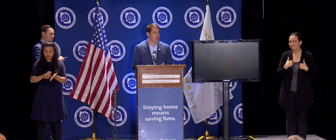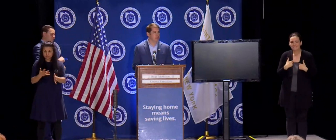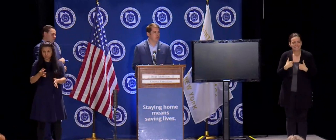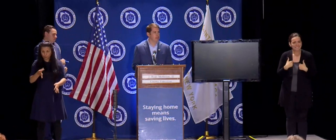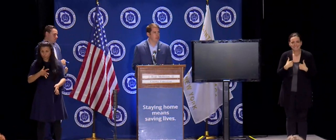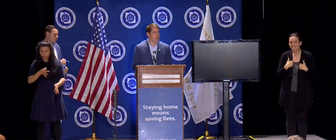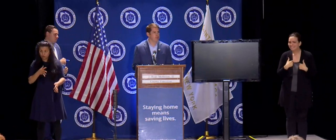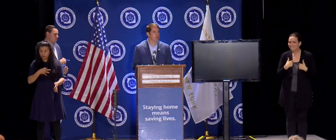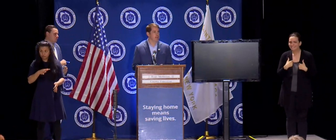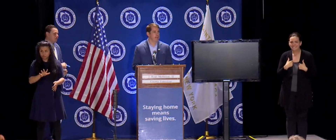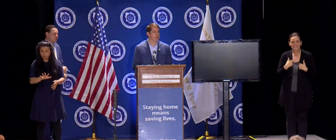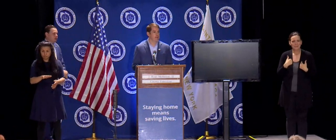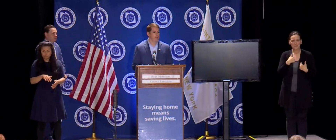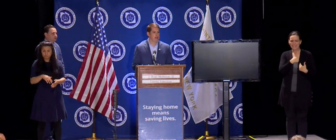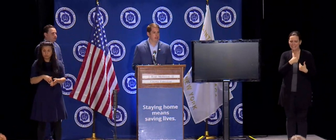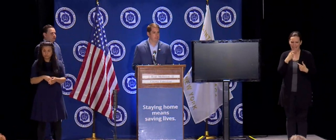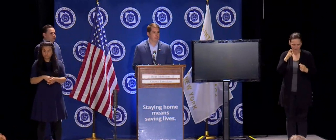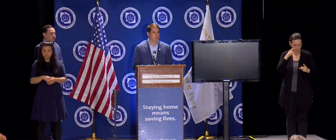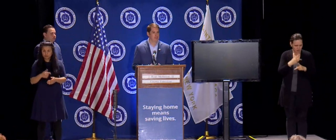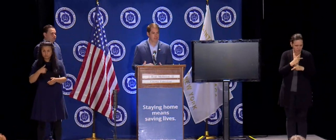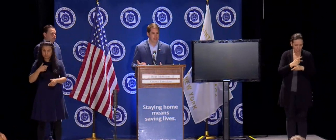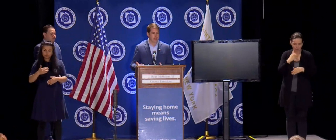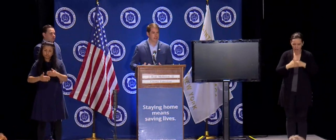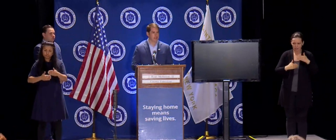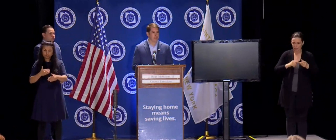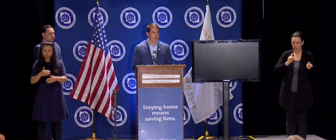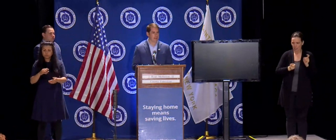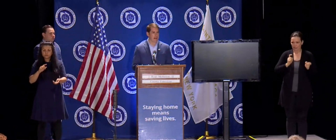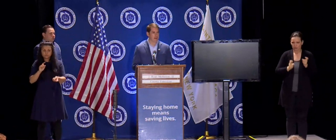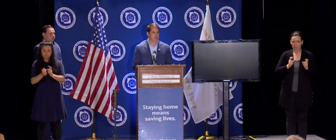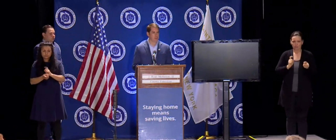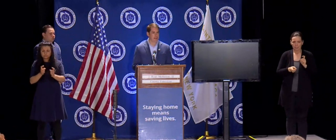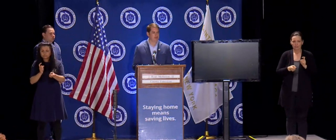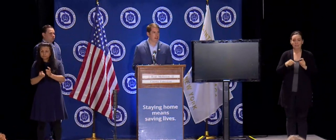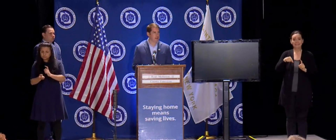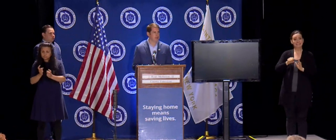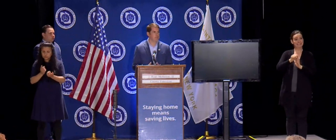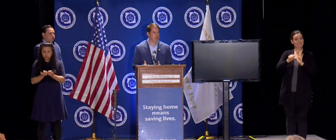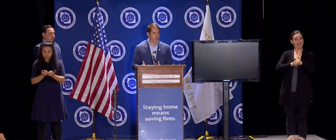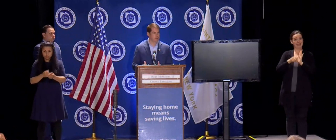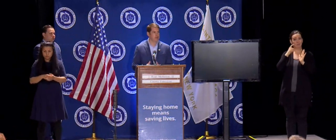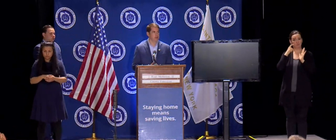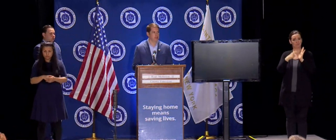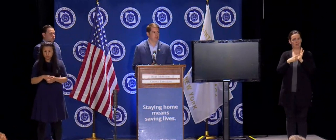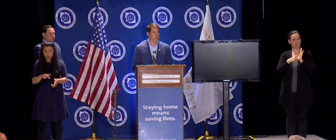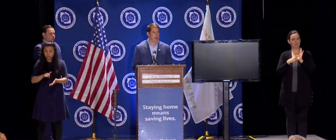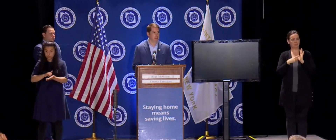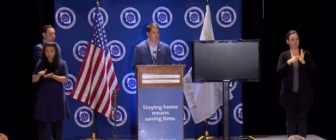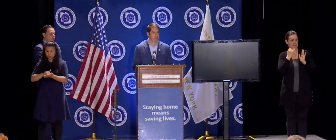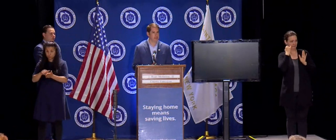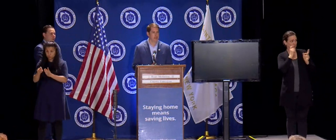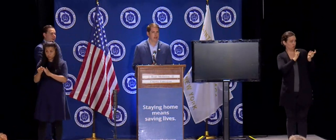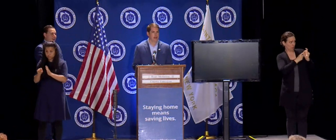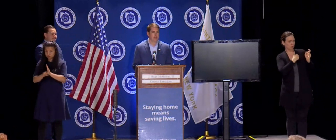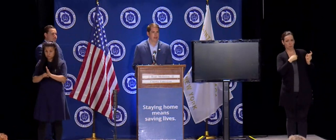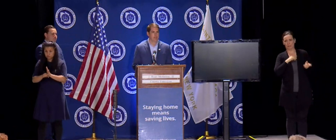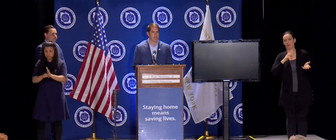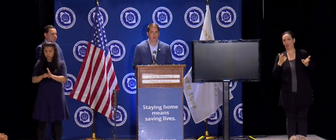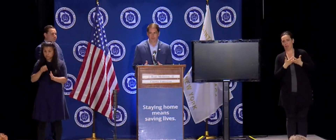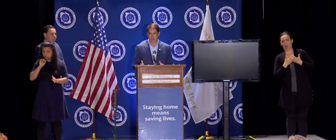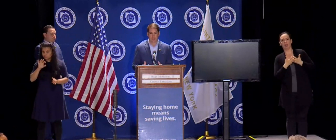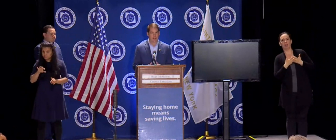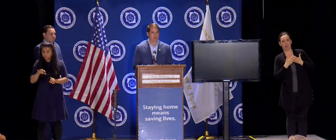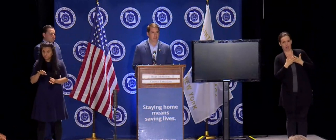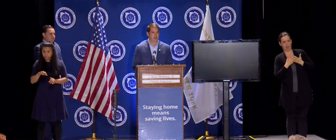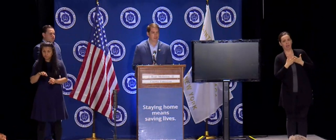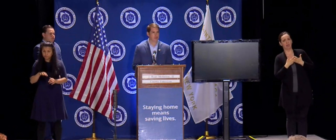the process is going to change. And the state has acknowledged when they've had to shift certain policies.